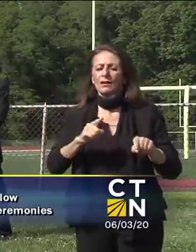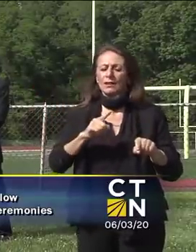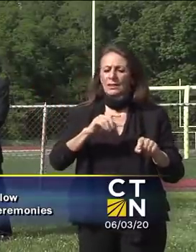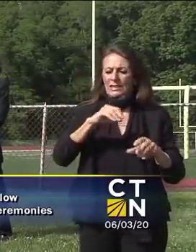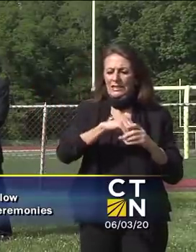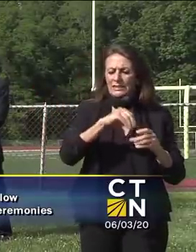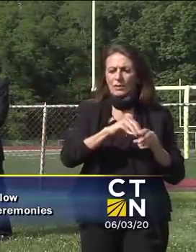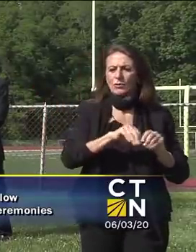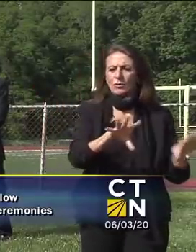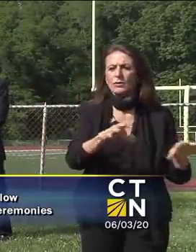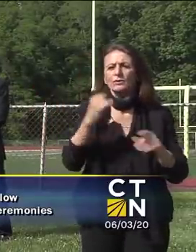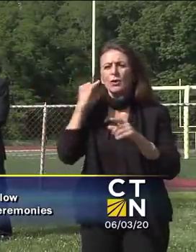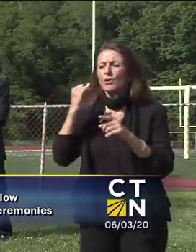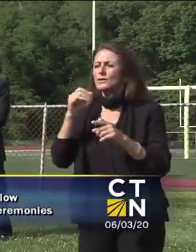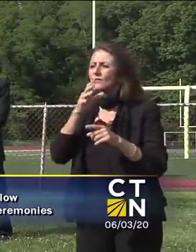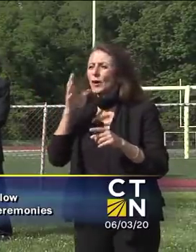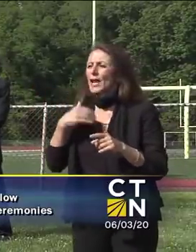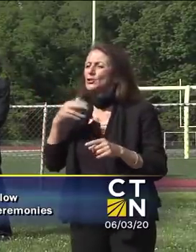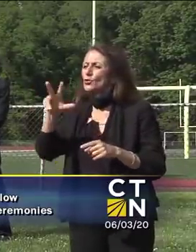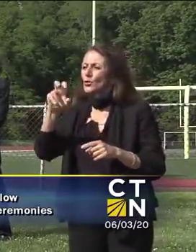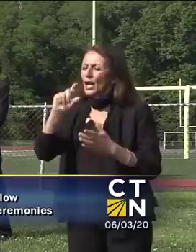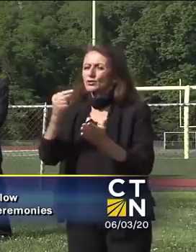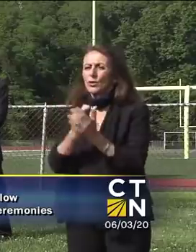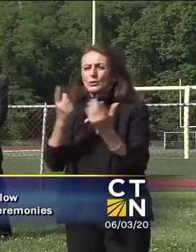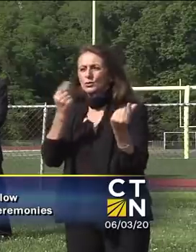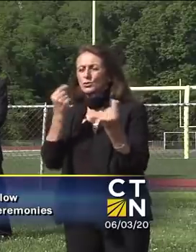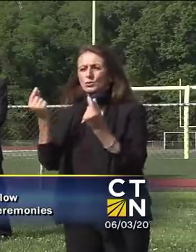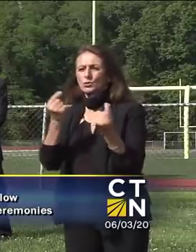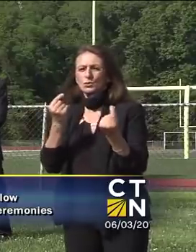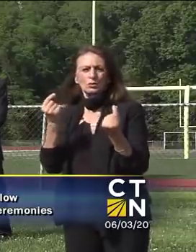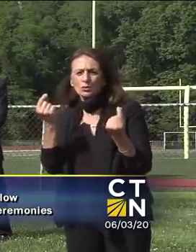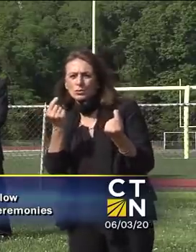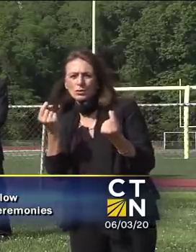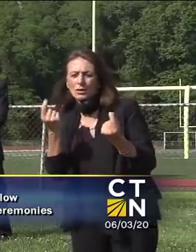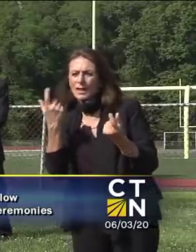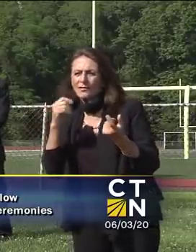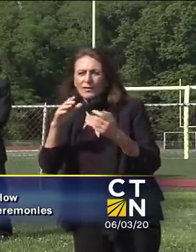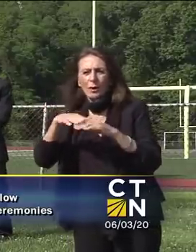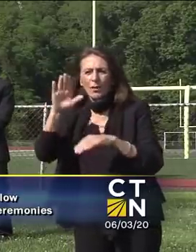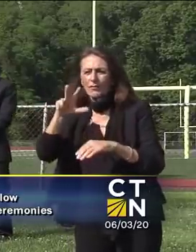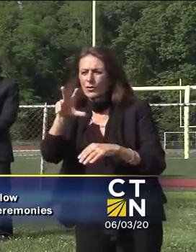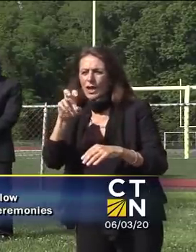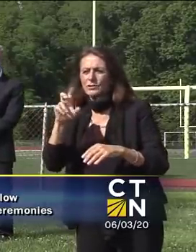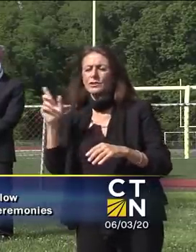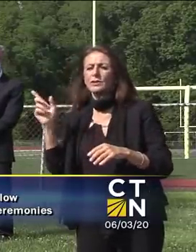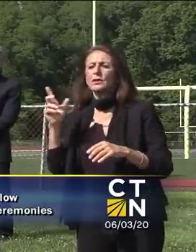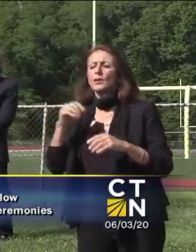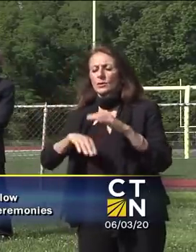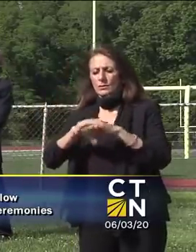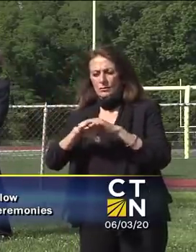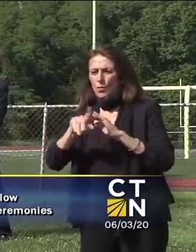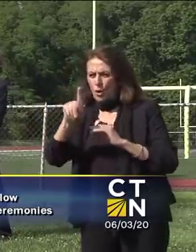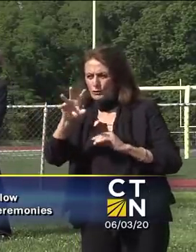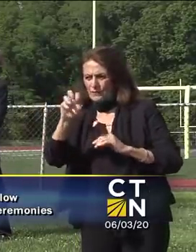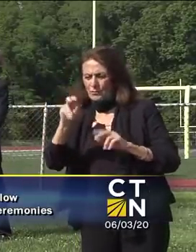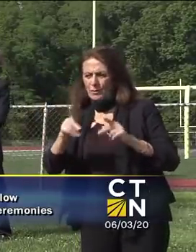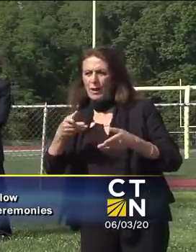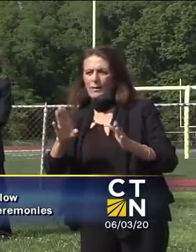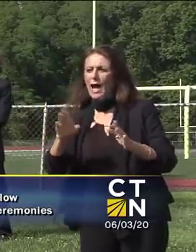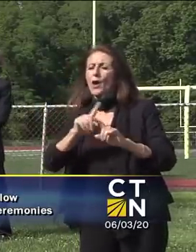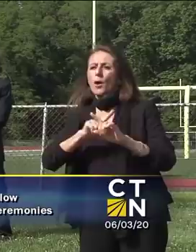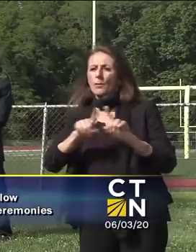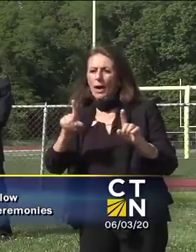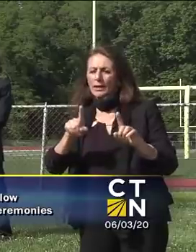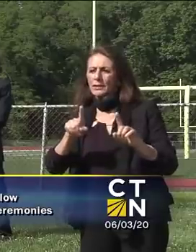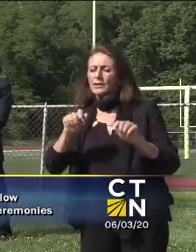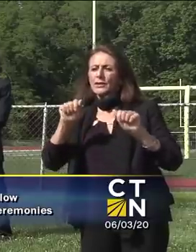than 150? Farmington has 300. What we have said is we've got it capped at 150, but if you spread it